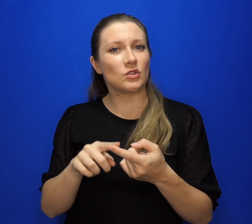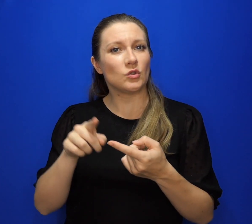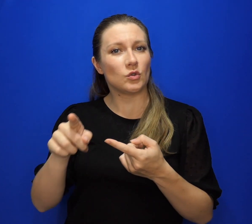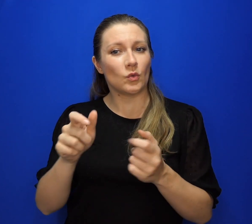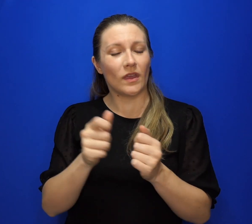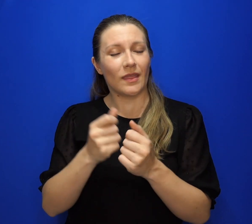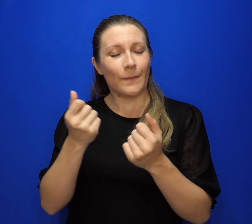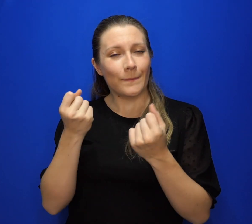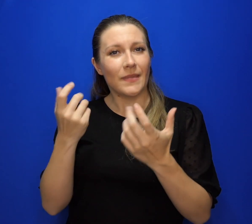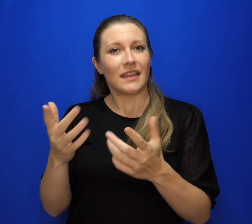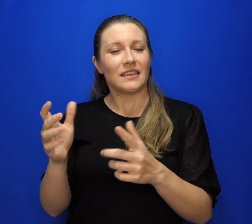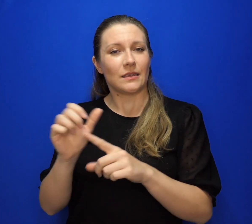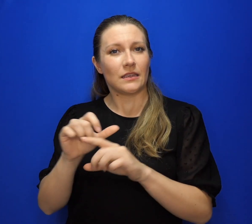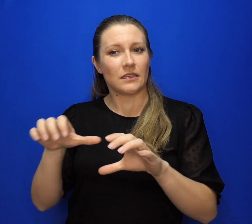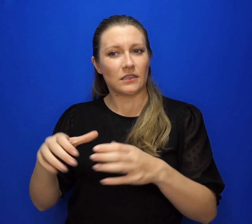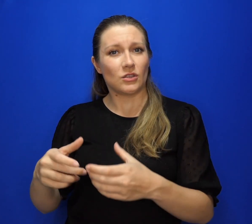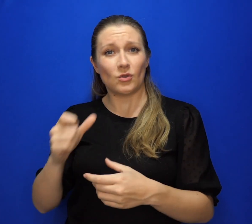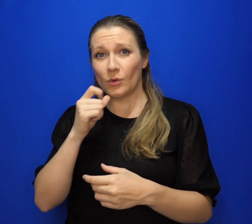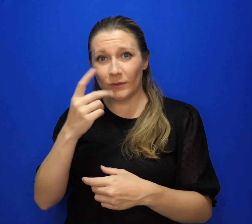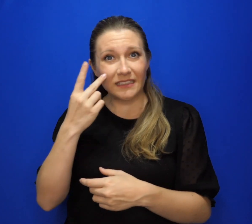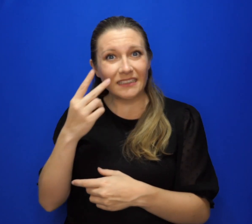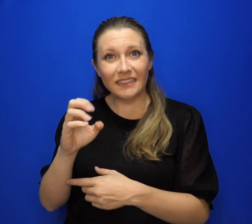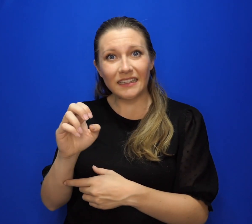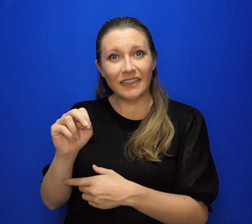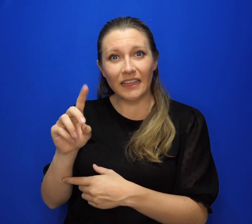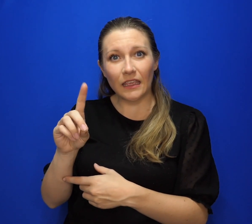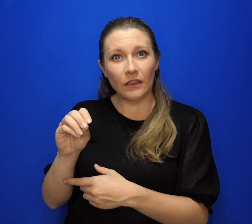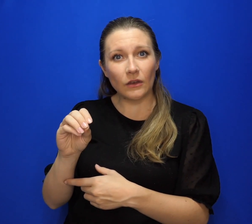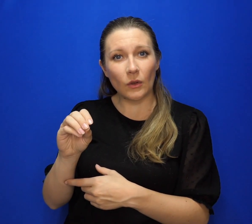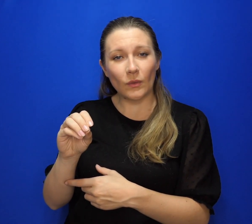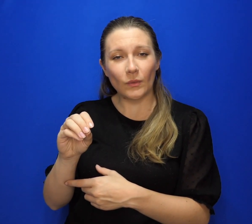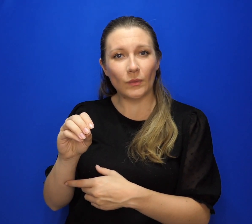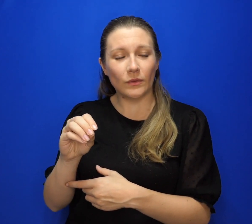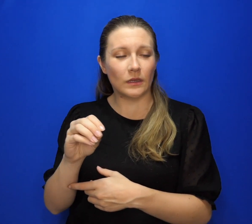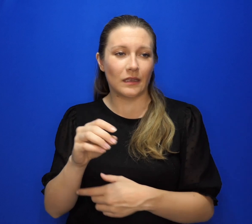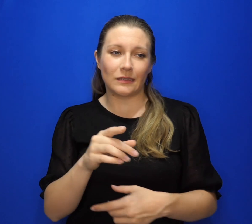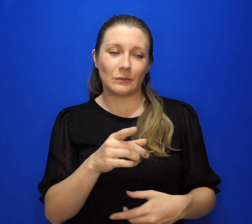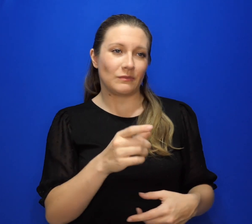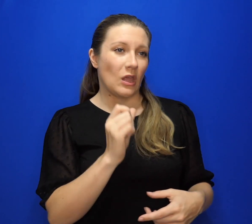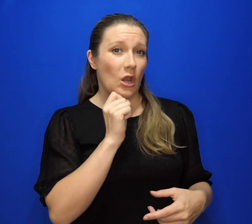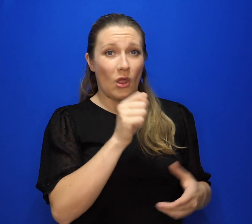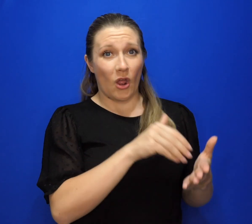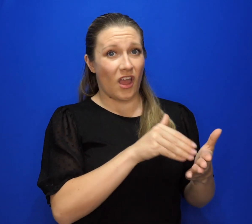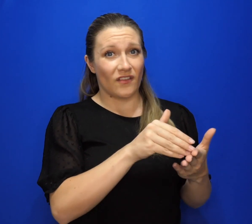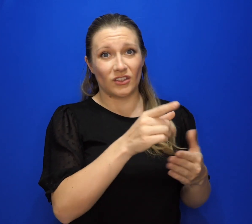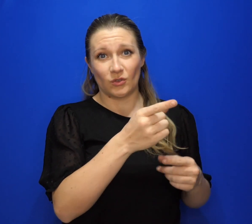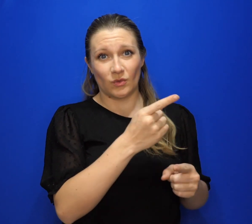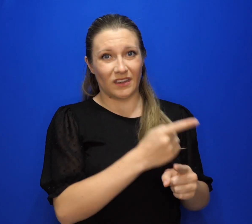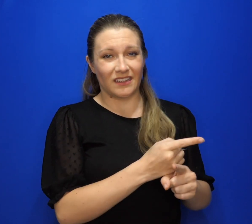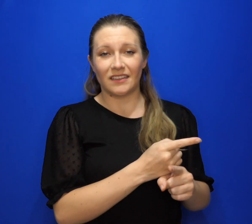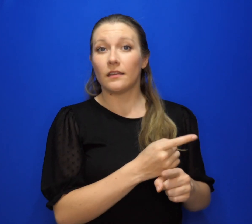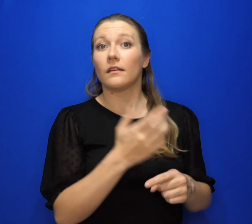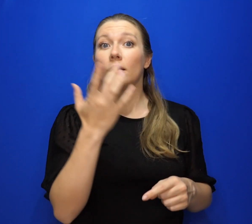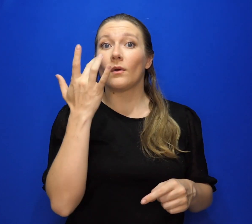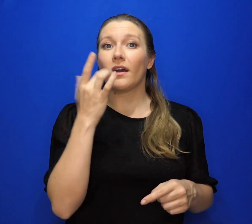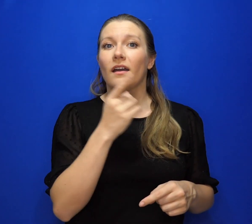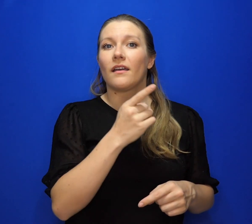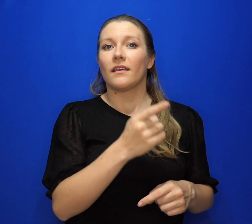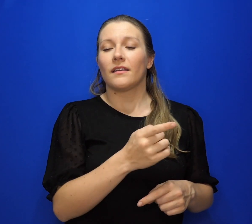practices, you don't see the endocrinologist. Or at least not very often. You're right. Yeah. Because there is,